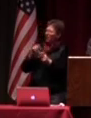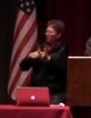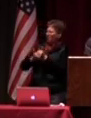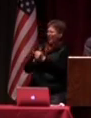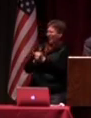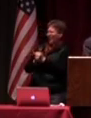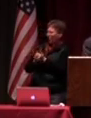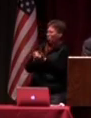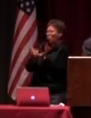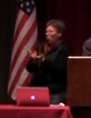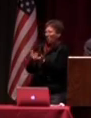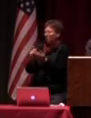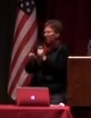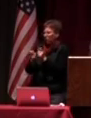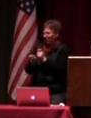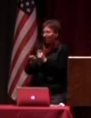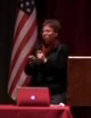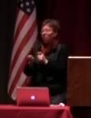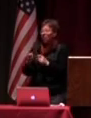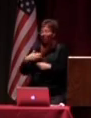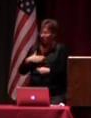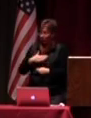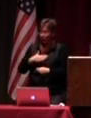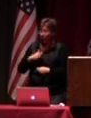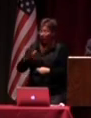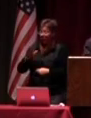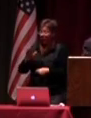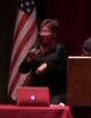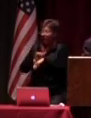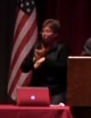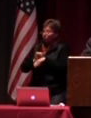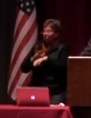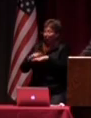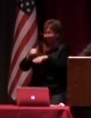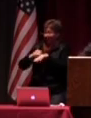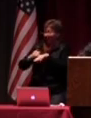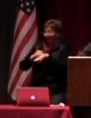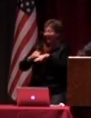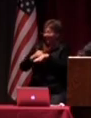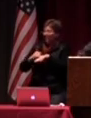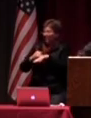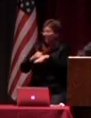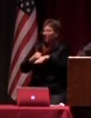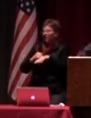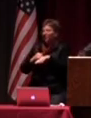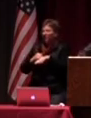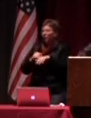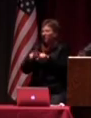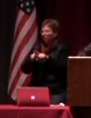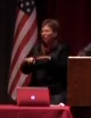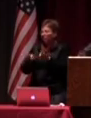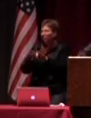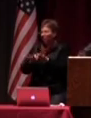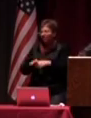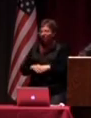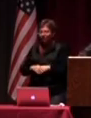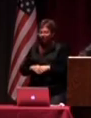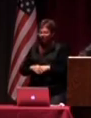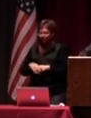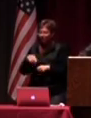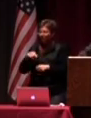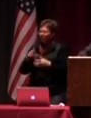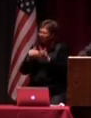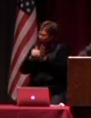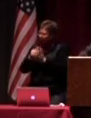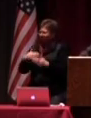here, Napoleon's efforts on St. Helena played a very crucial role. In his reminiscences, in the memorial, he spoke